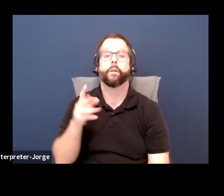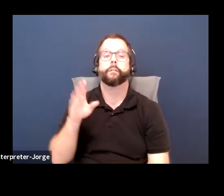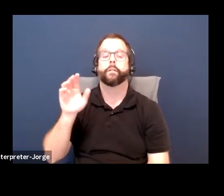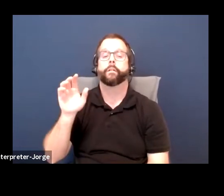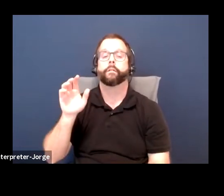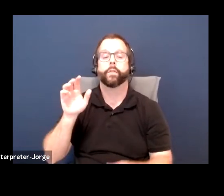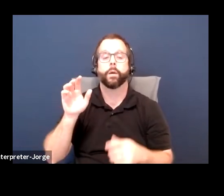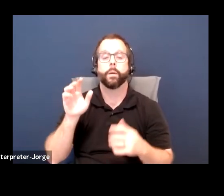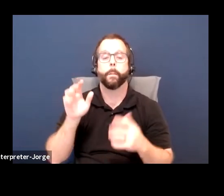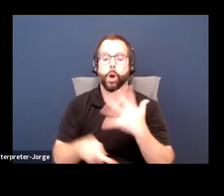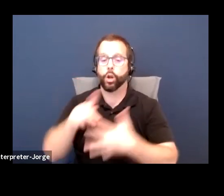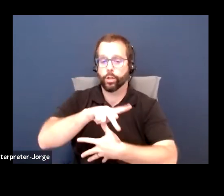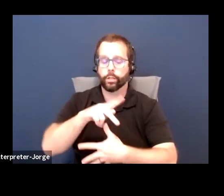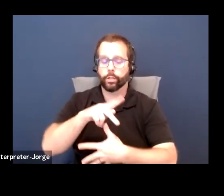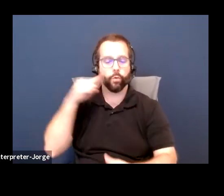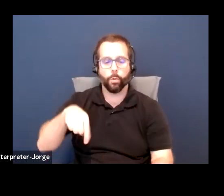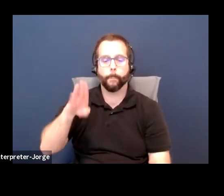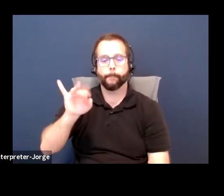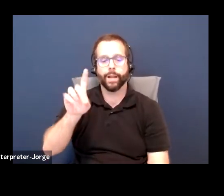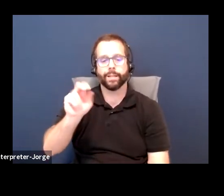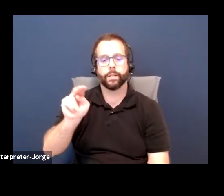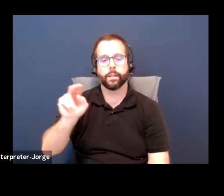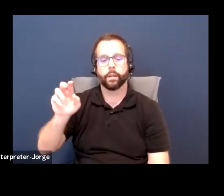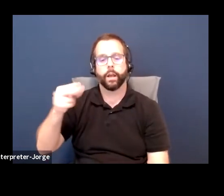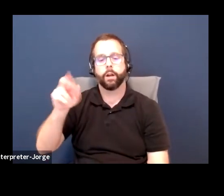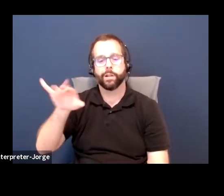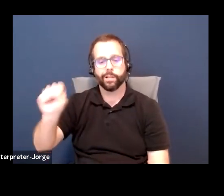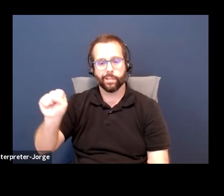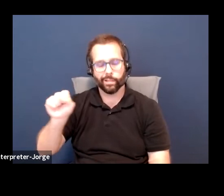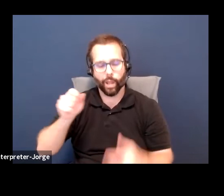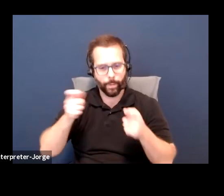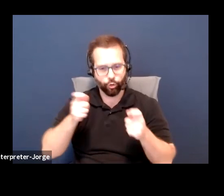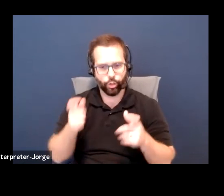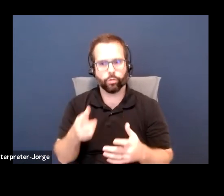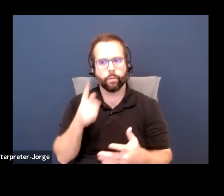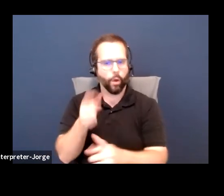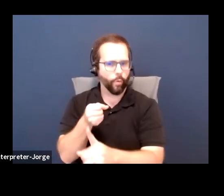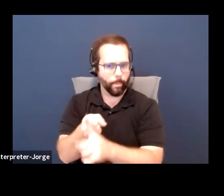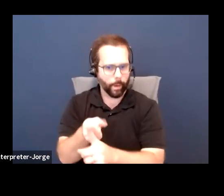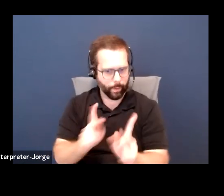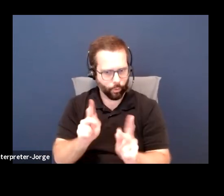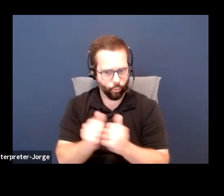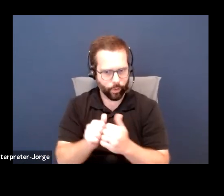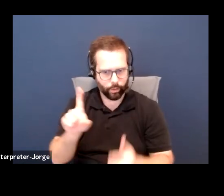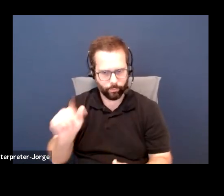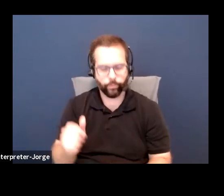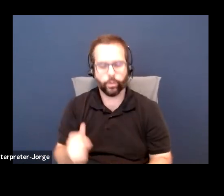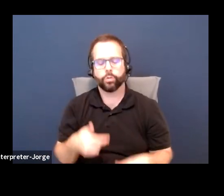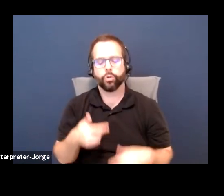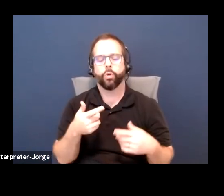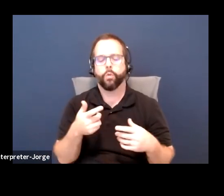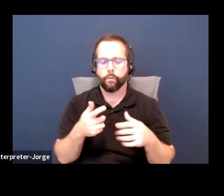administration priorities that impact people with disabilities. I want to talk a little bit about what we're doing together to fight